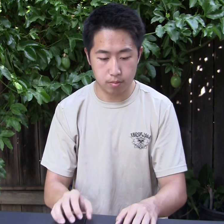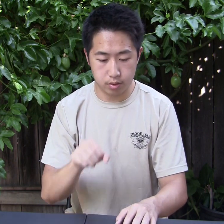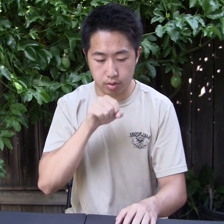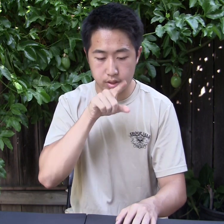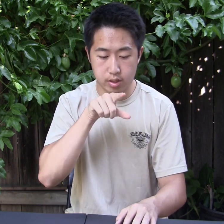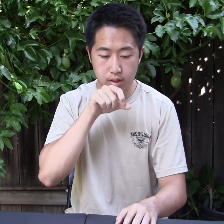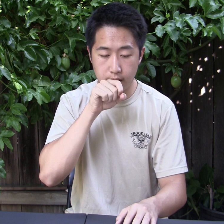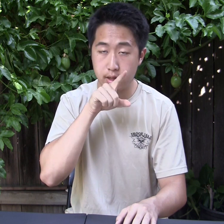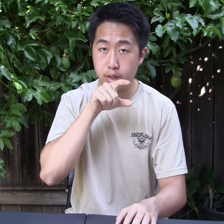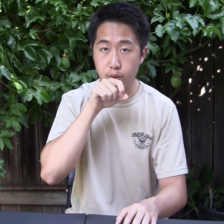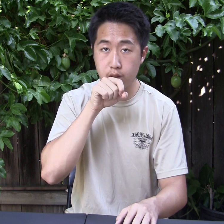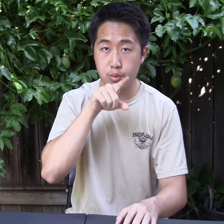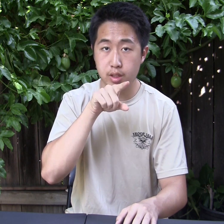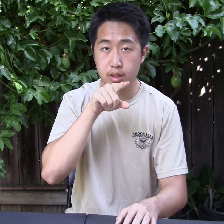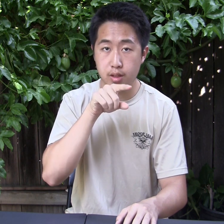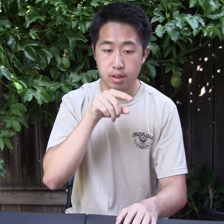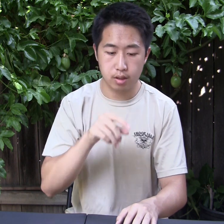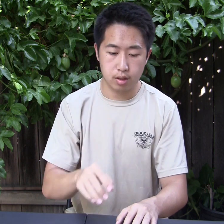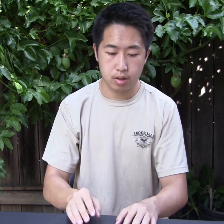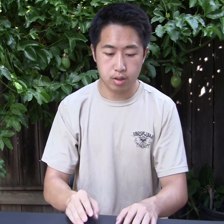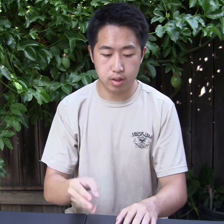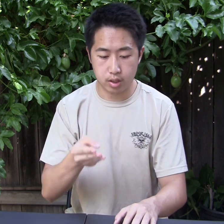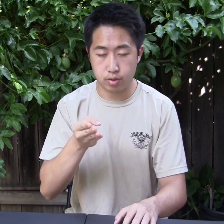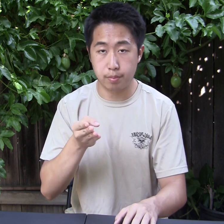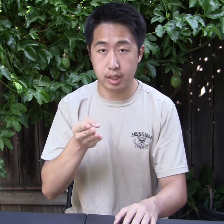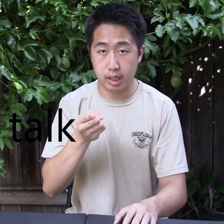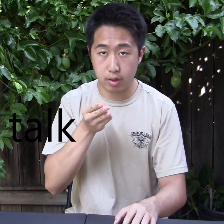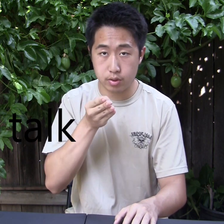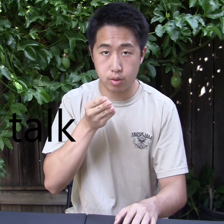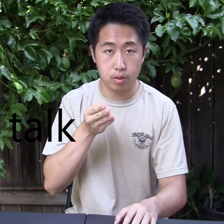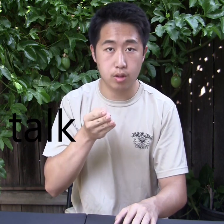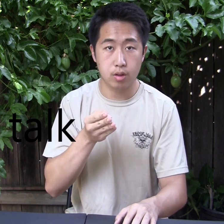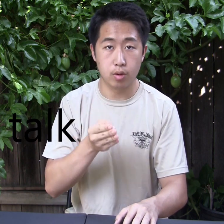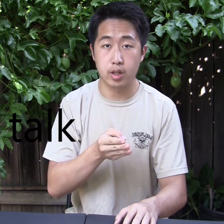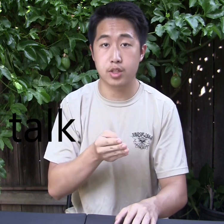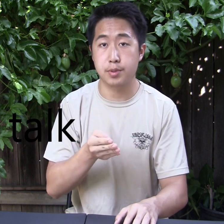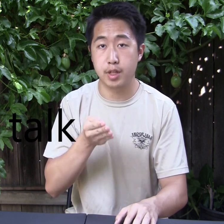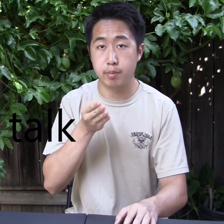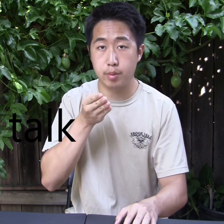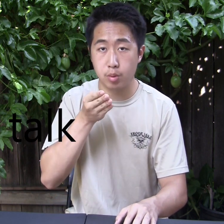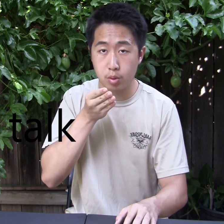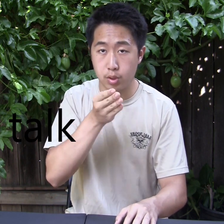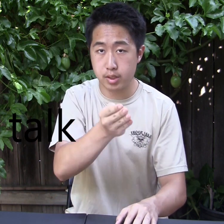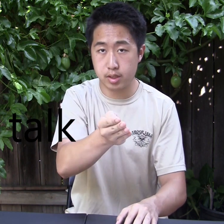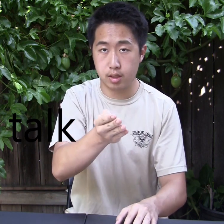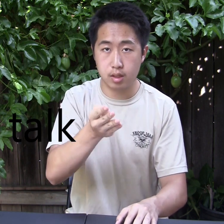So this is talking one-on-one. To talk to a big council, or talk to many people at once.